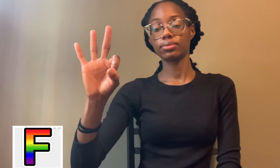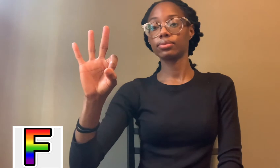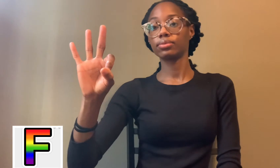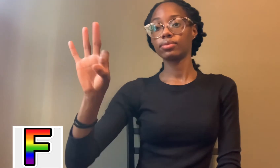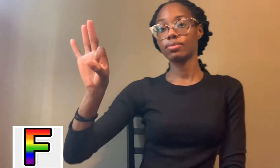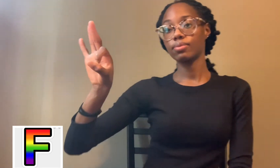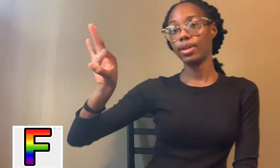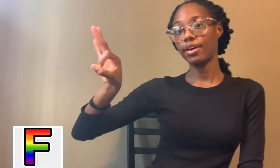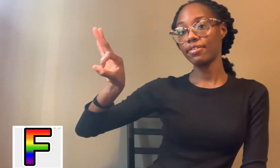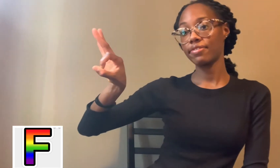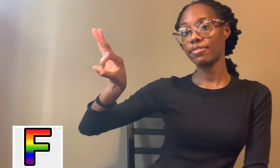F.